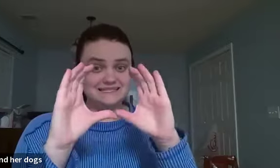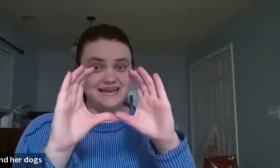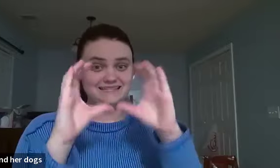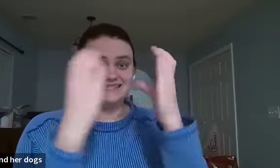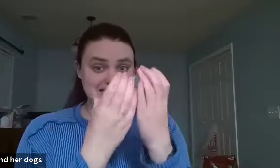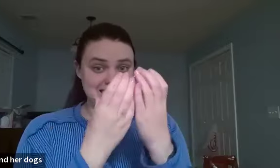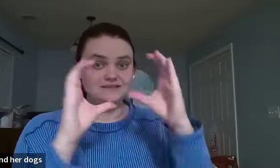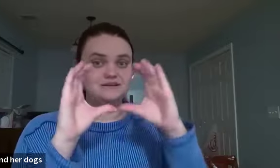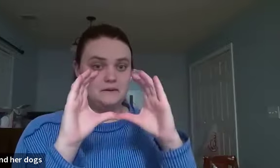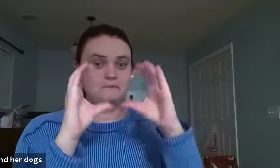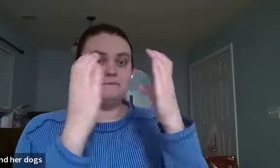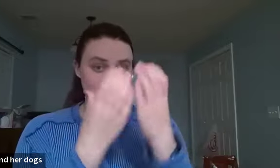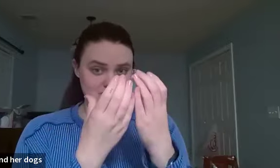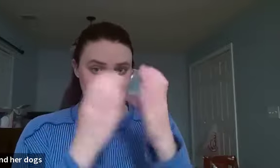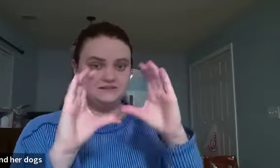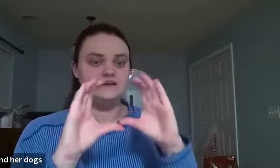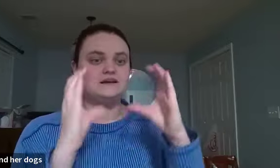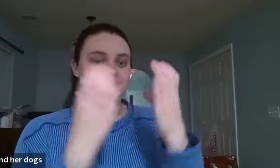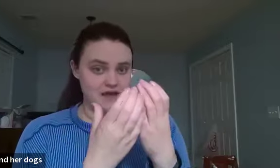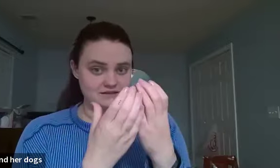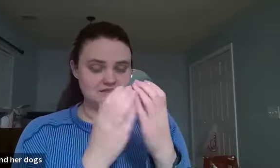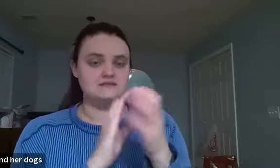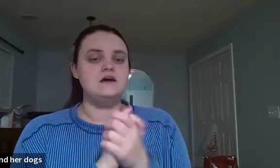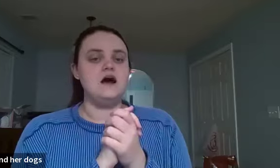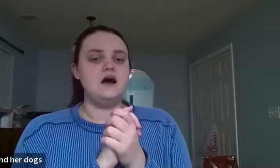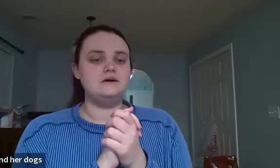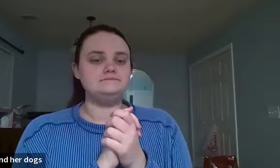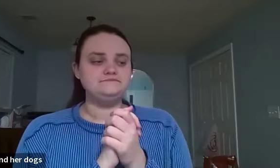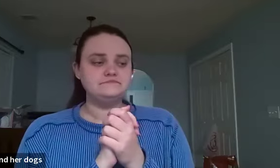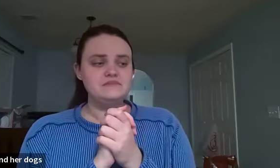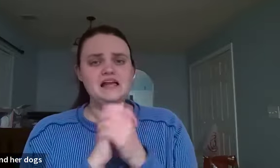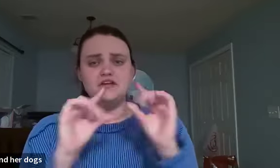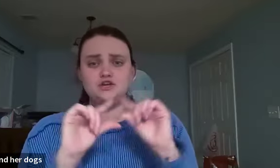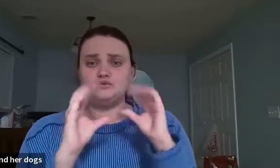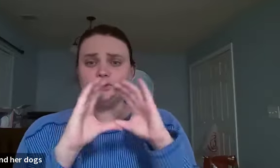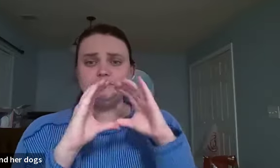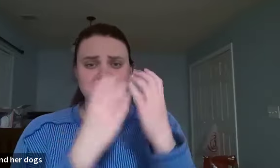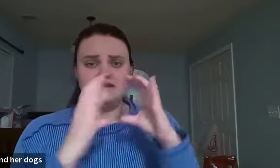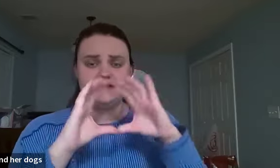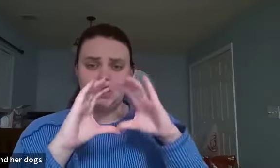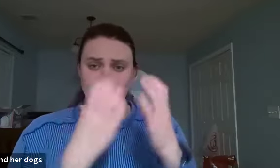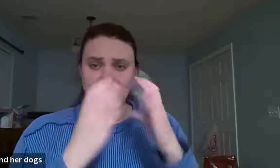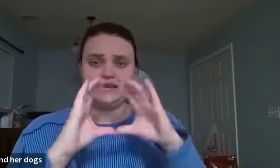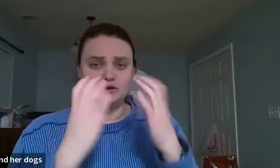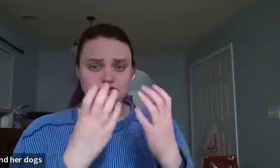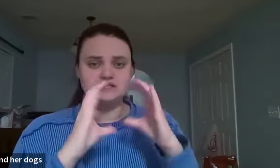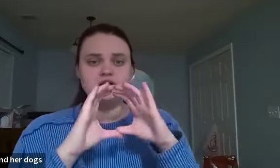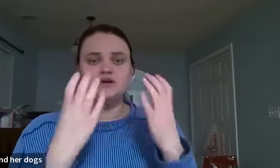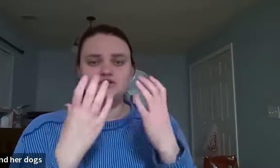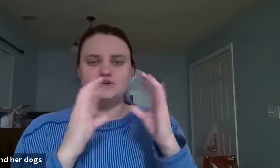is that C motion, class. And then group is kind of that open hand motion.